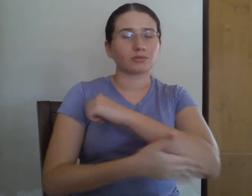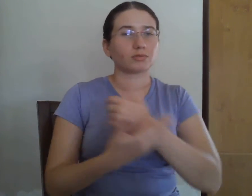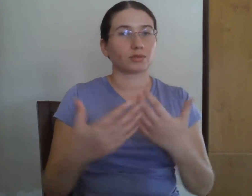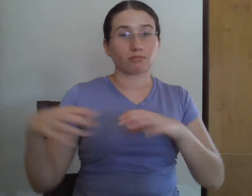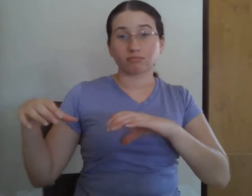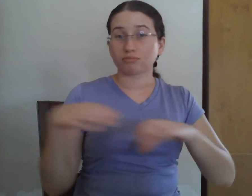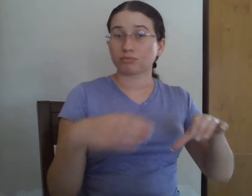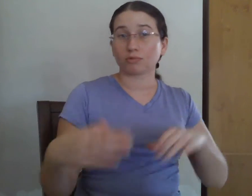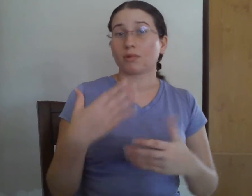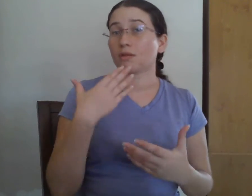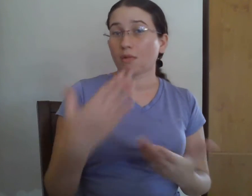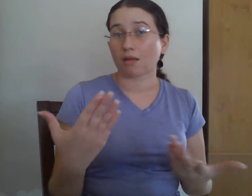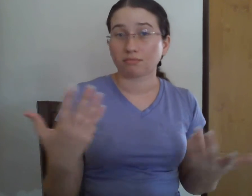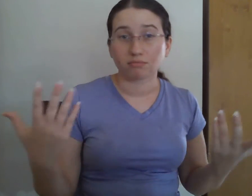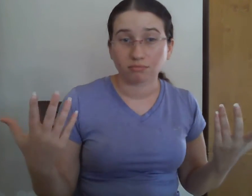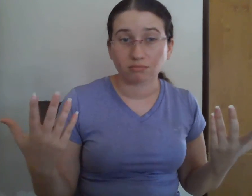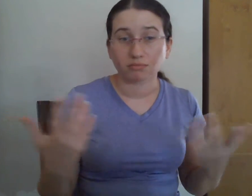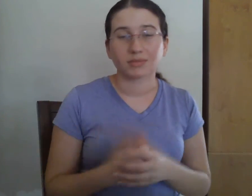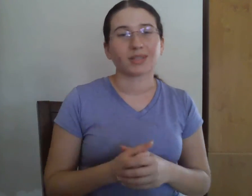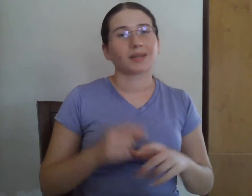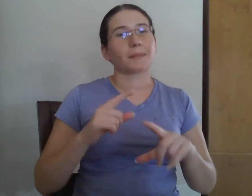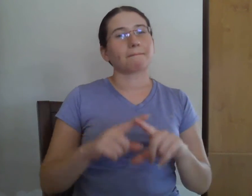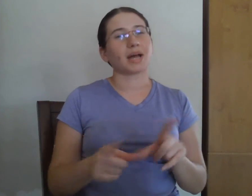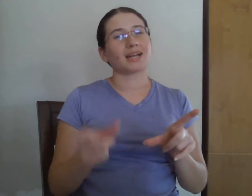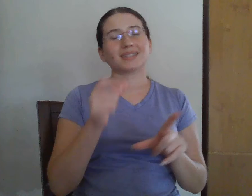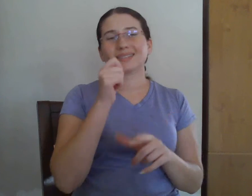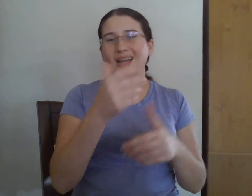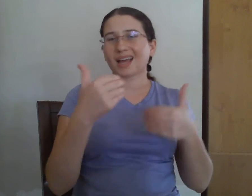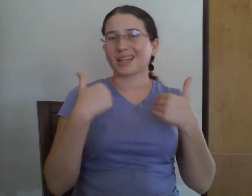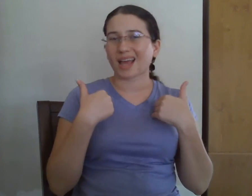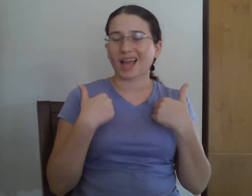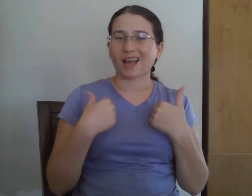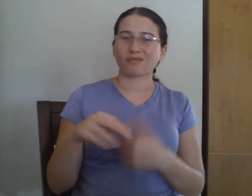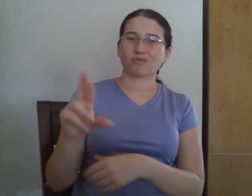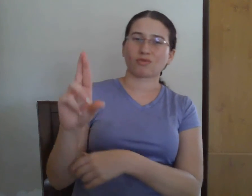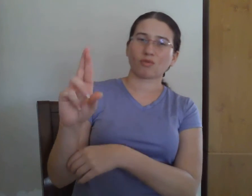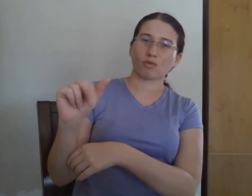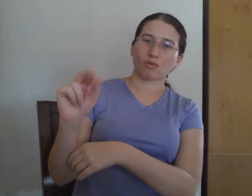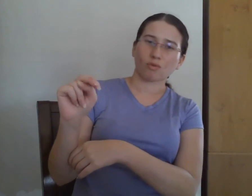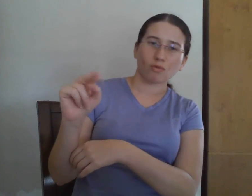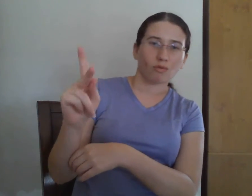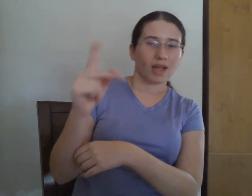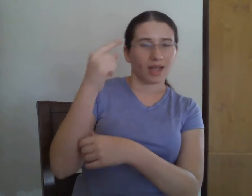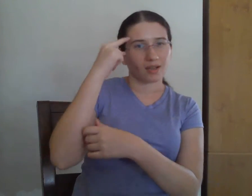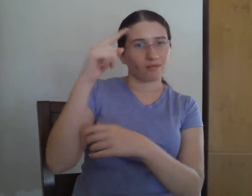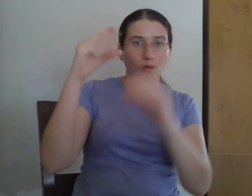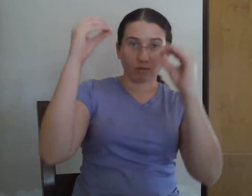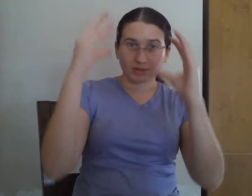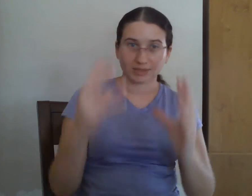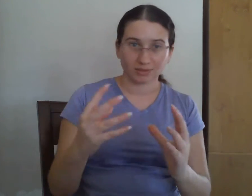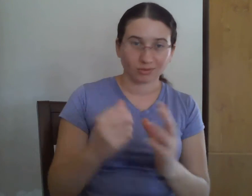there's no international ranking tables for teacher feedback systems. So I looked at the countries whose students perform